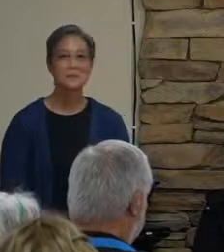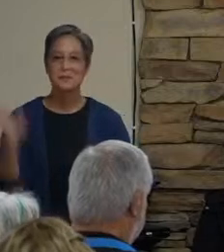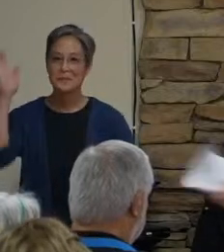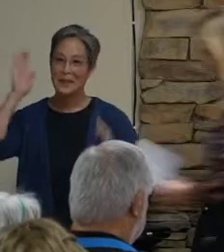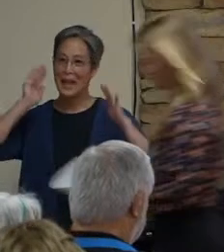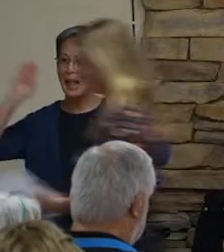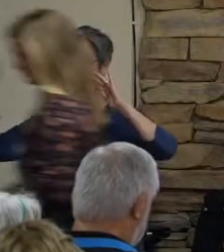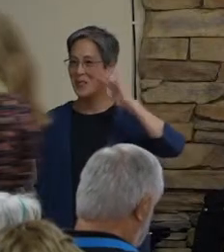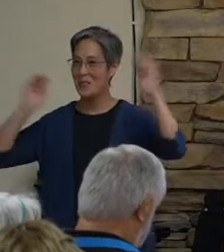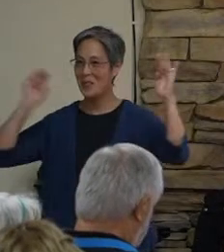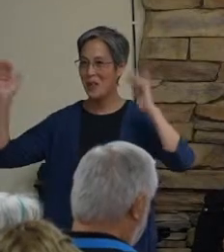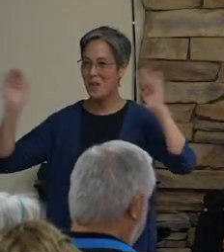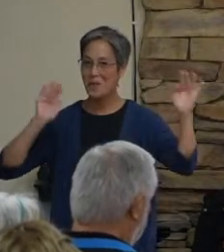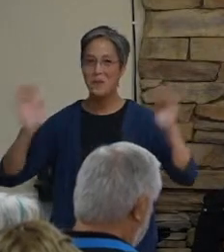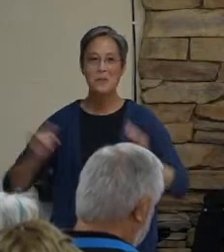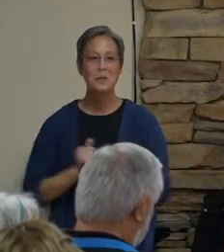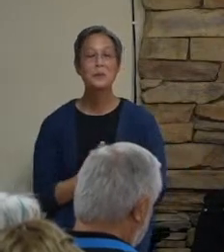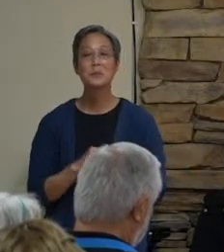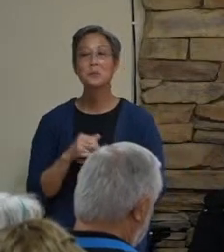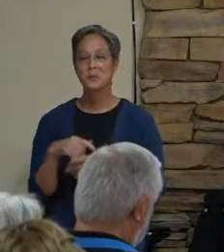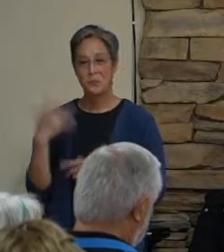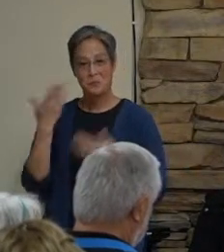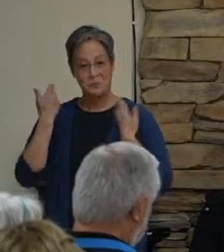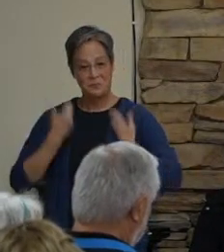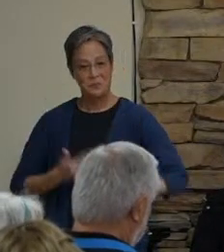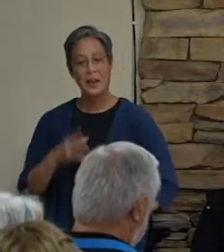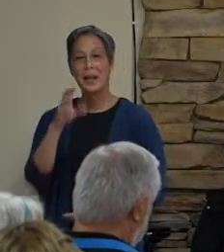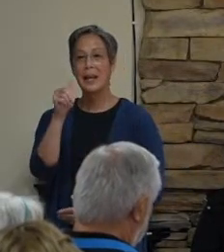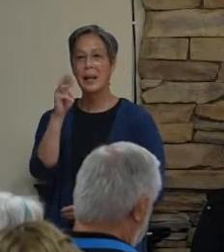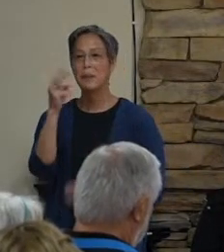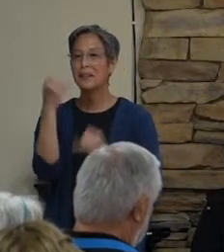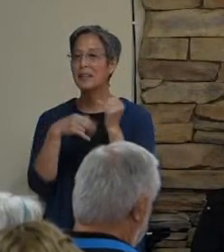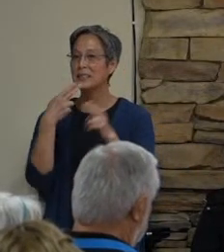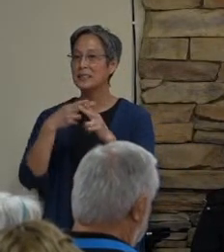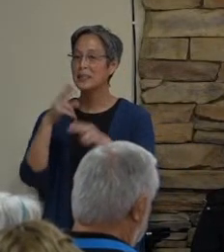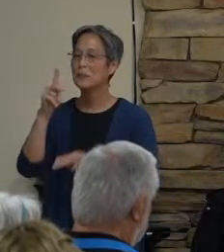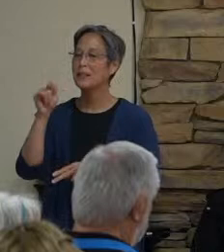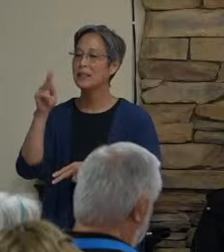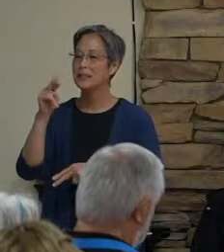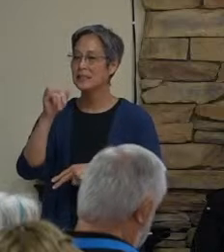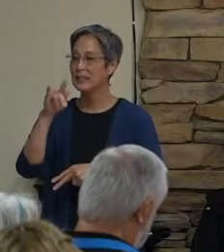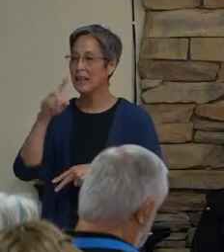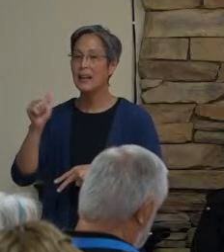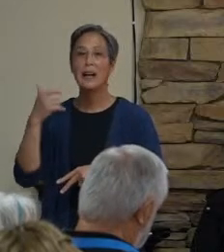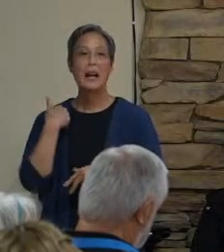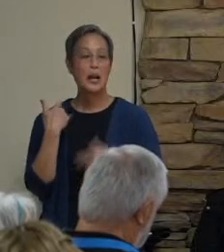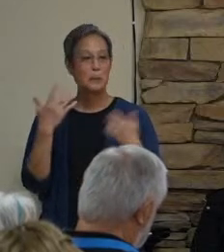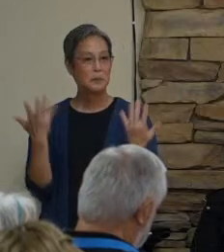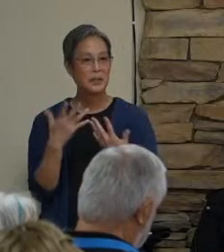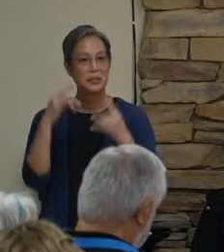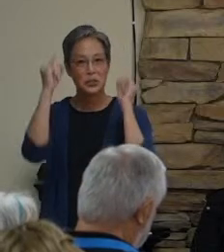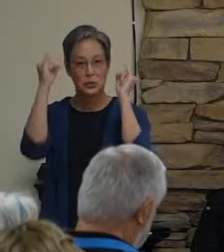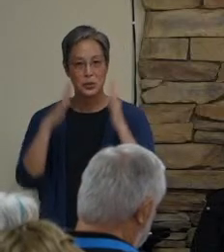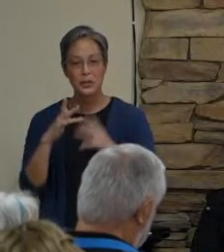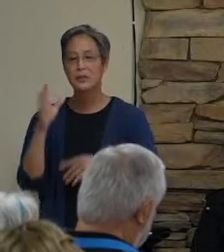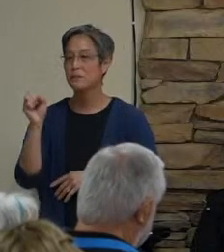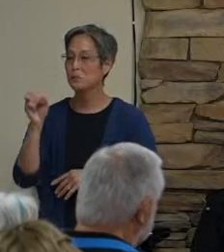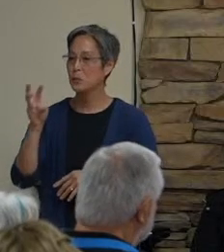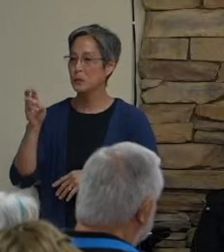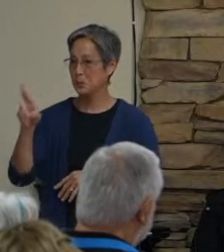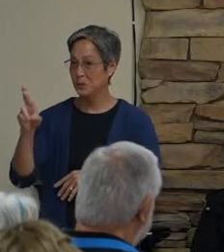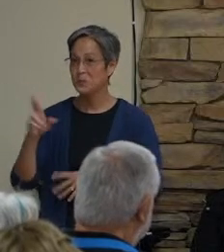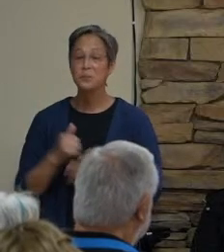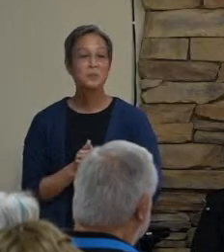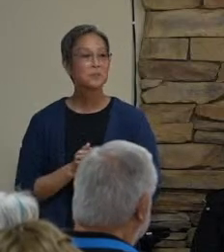Hello, everybody. As Kate said, my name is Amy Kinsella, and I am an instructor here at our Southwest region,